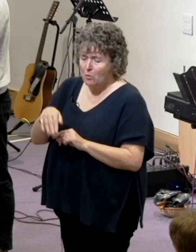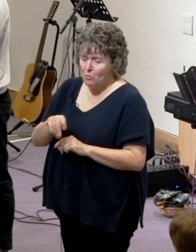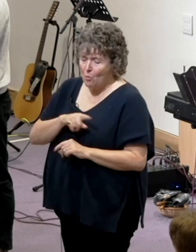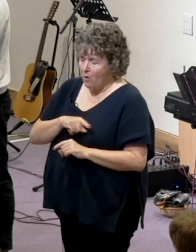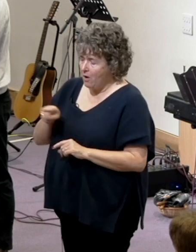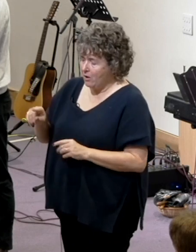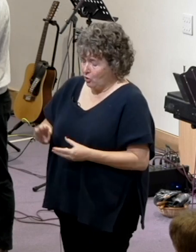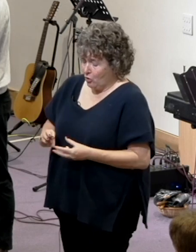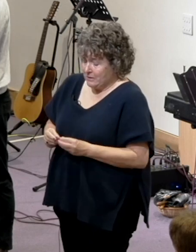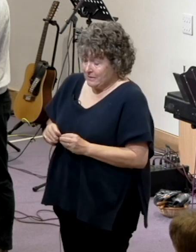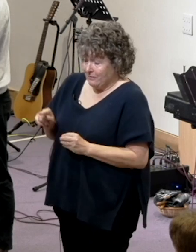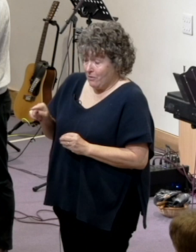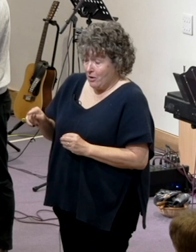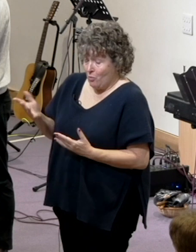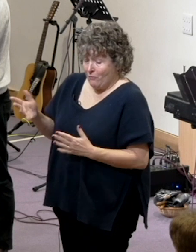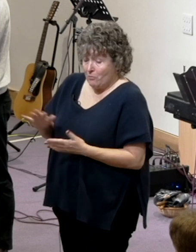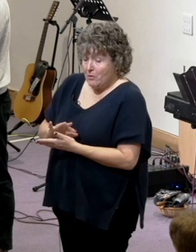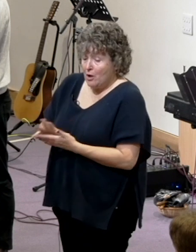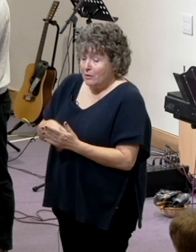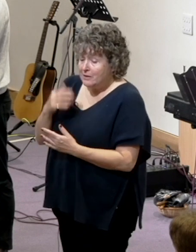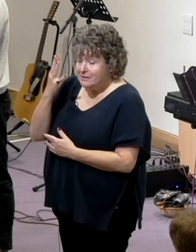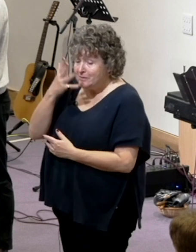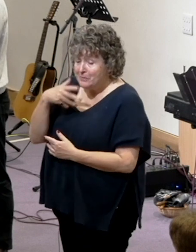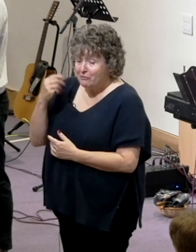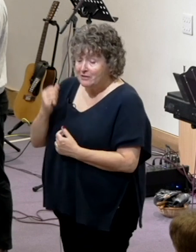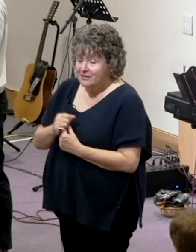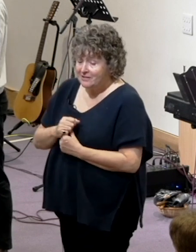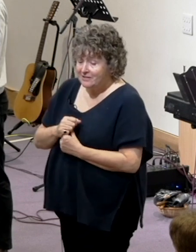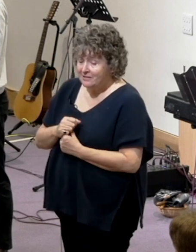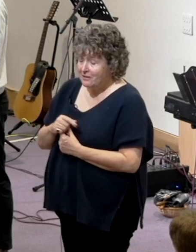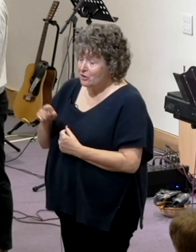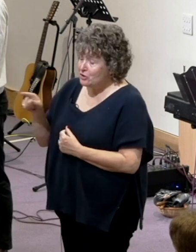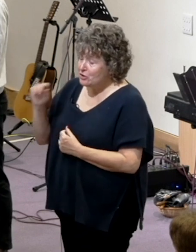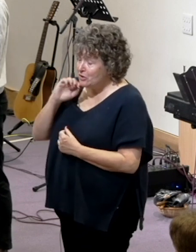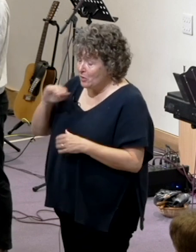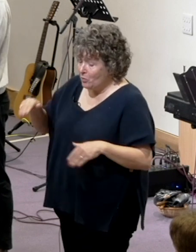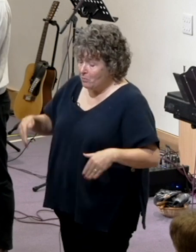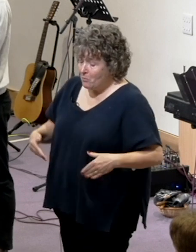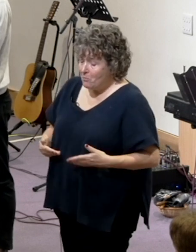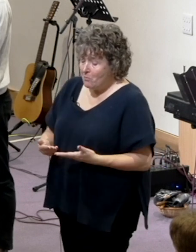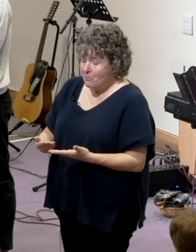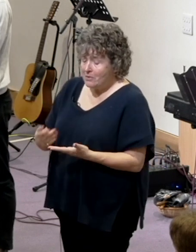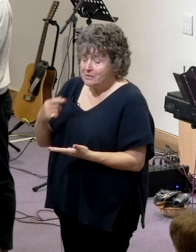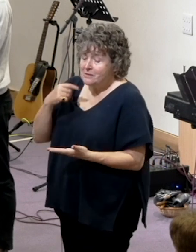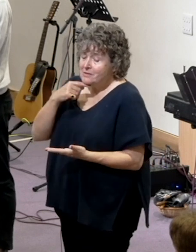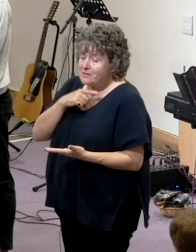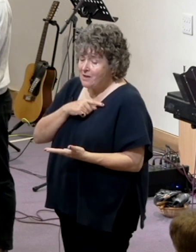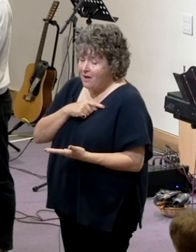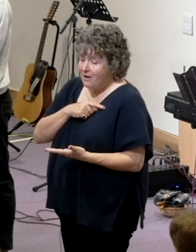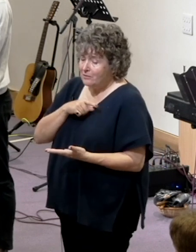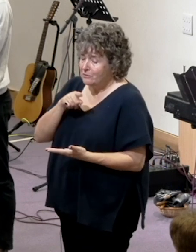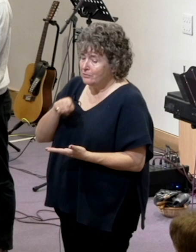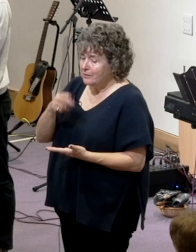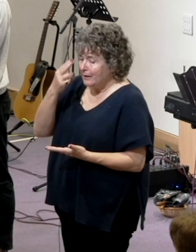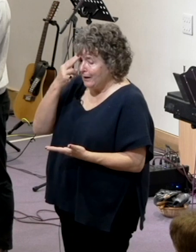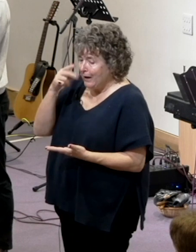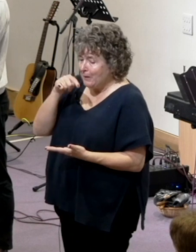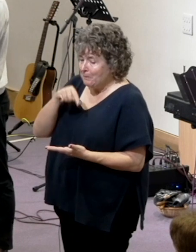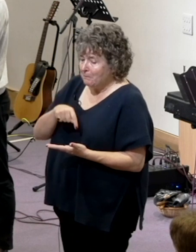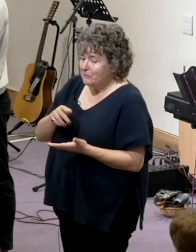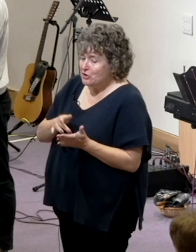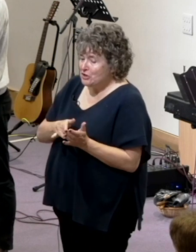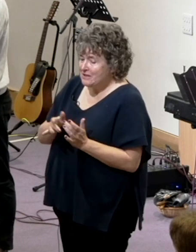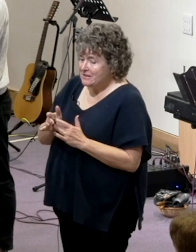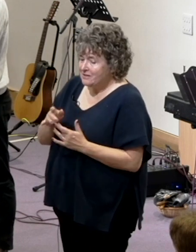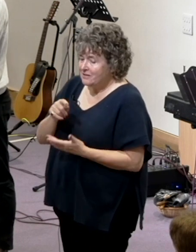conceived in her is from the Holy Spirit. She will give birth to a son, and you are to give him the name